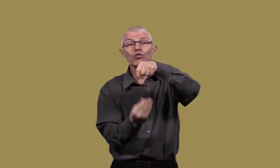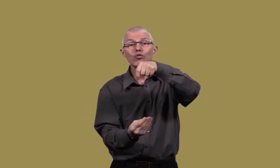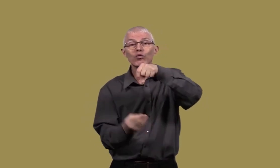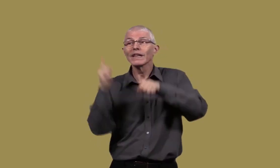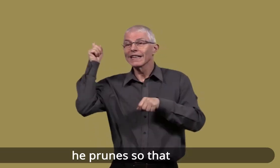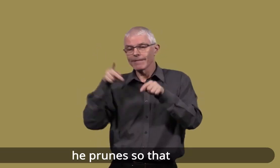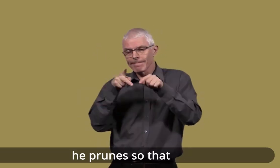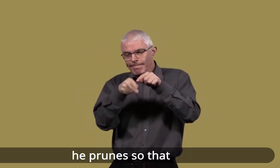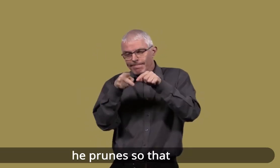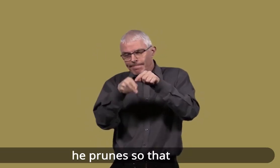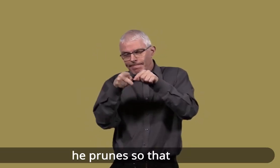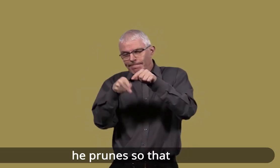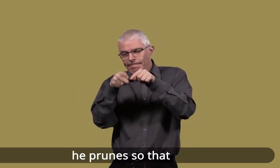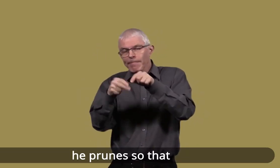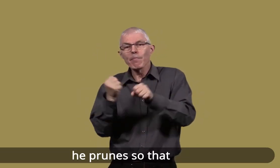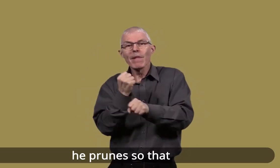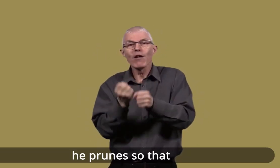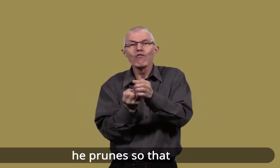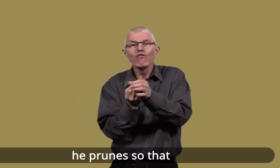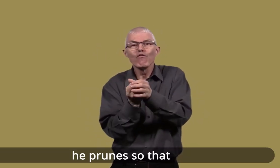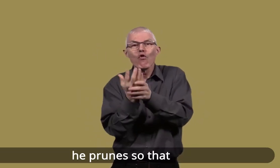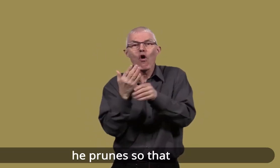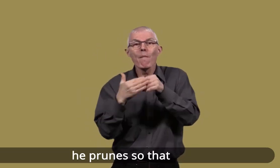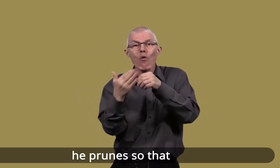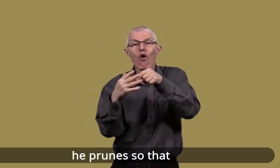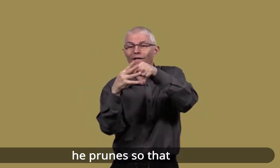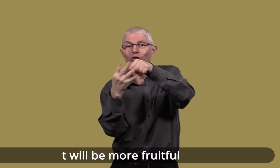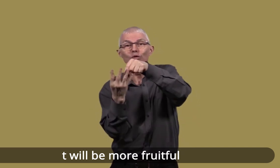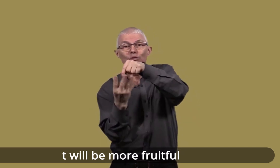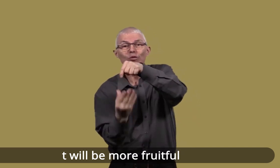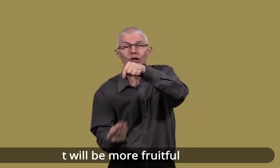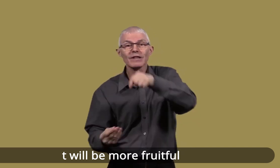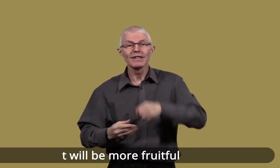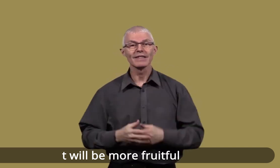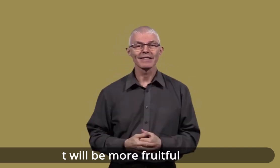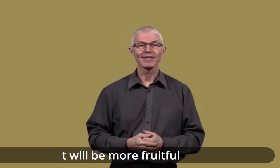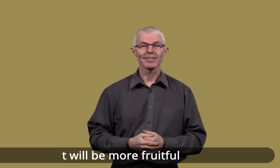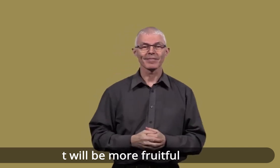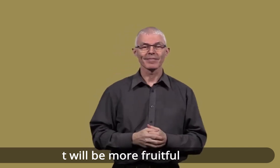and prunes so that it will be more fruitful.